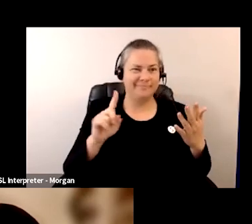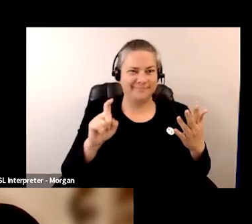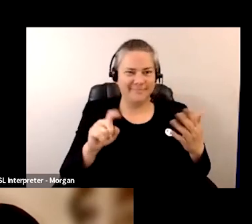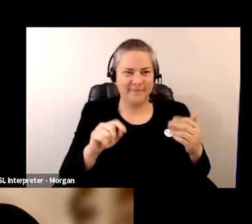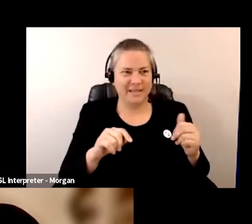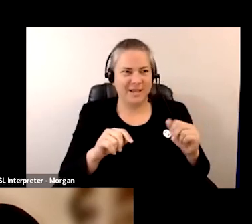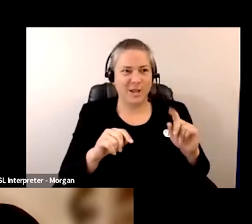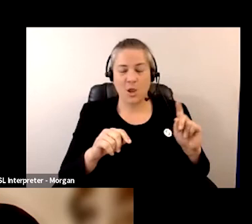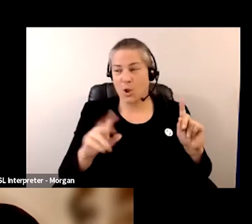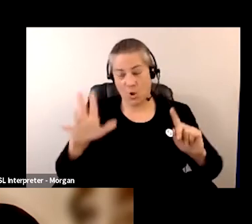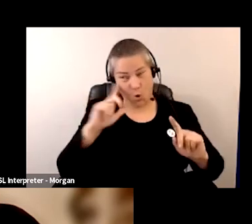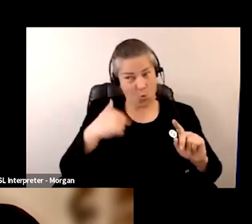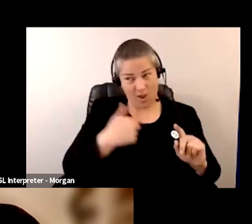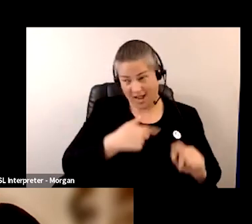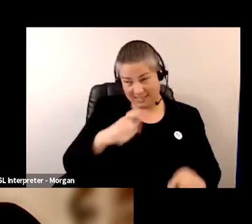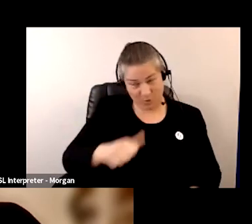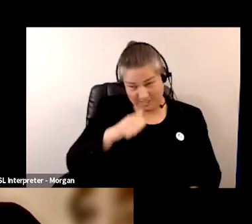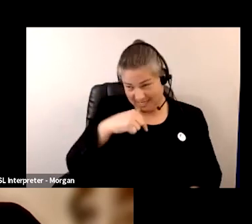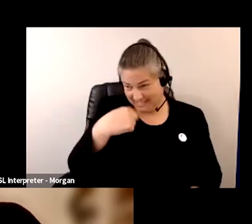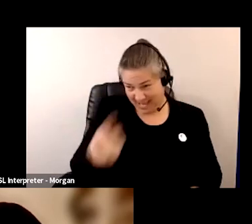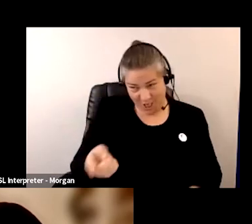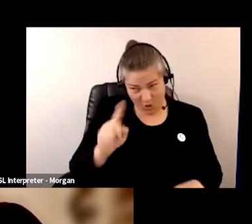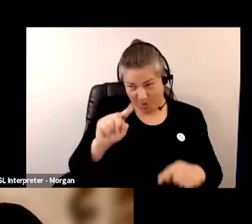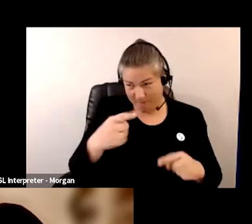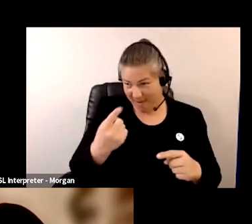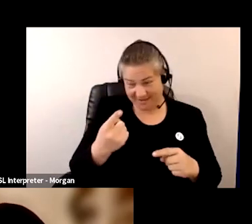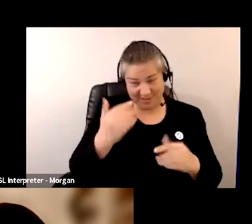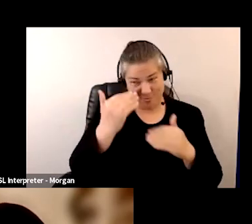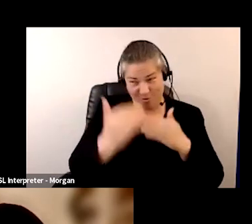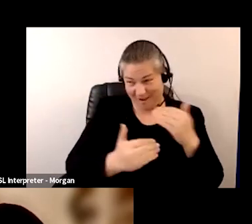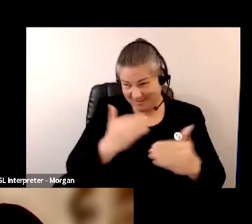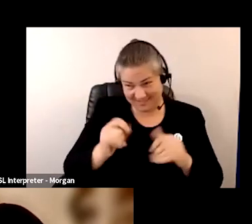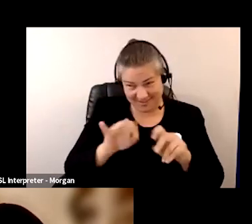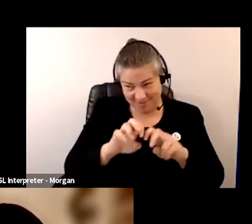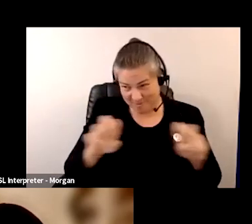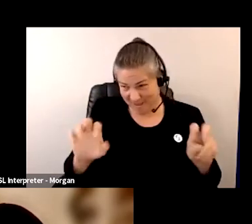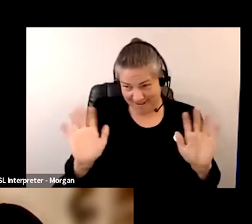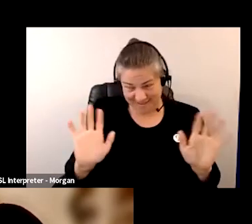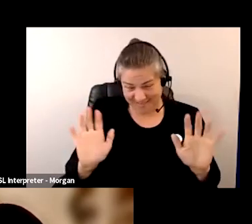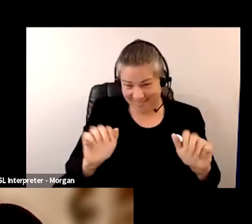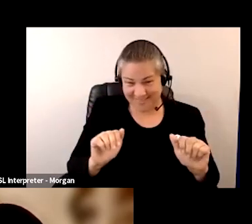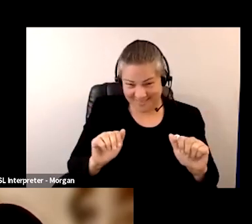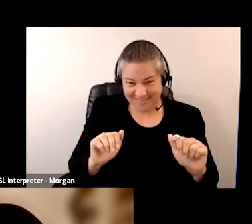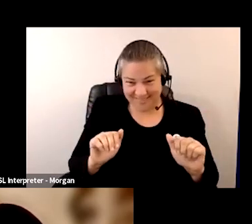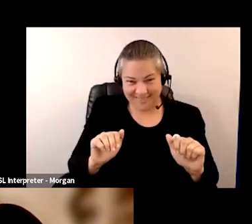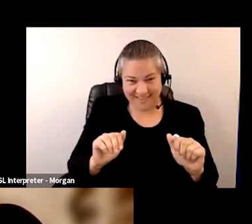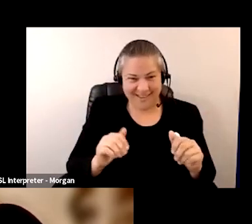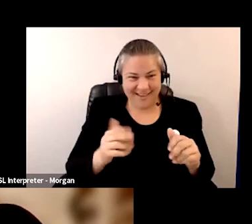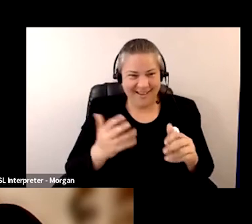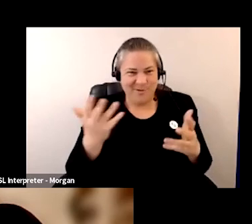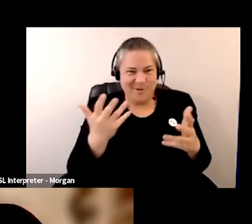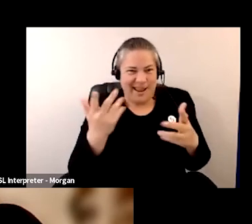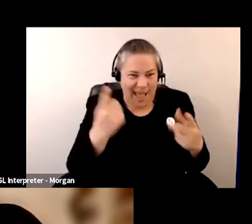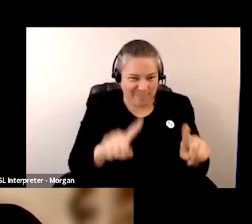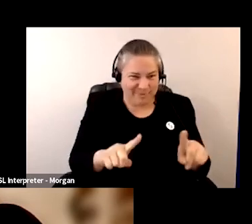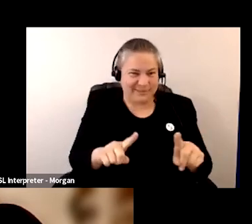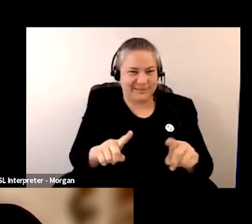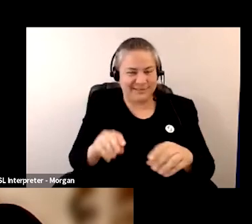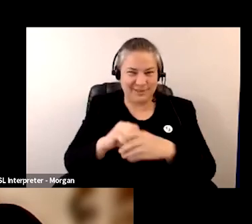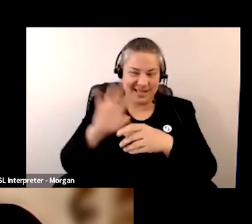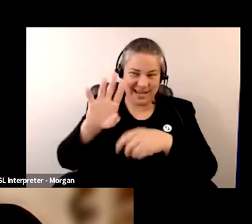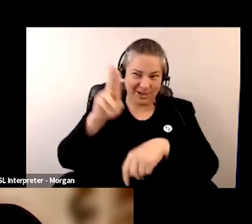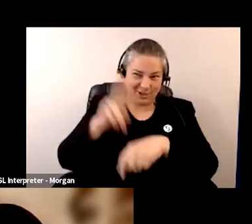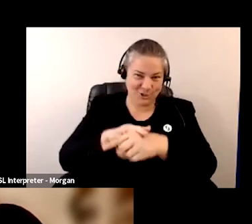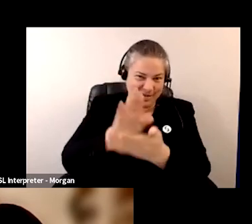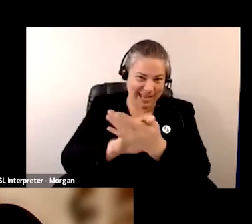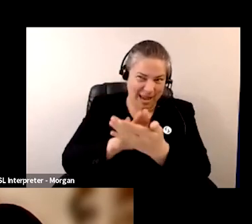We're not supposed to be telling you about the deliberative process of the panel. It's supposed to, what happens in the National Academies